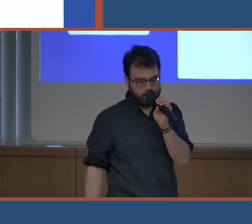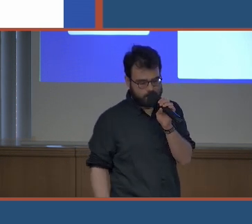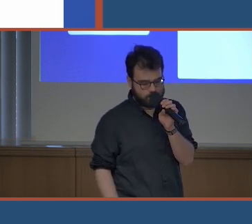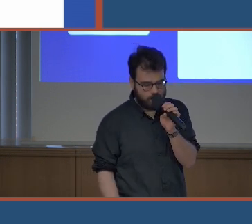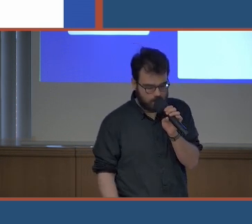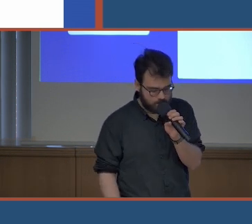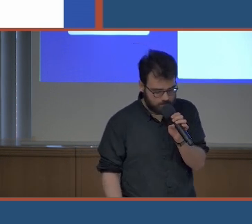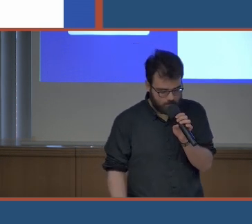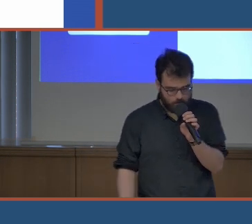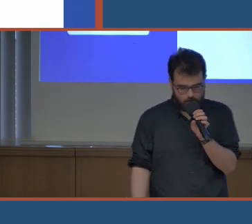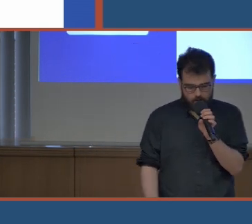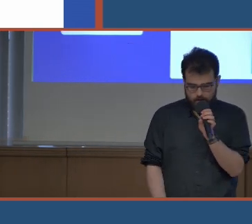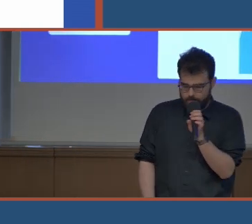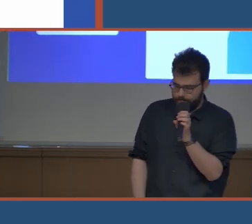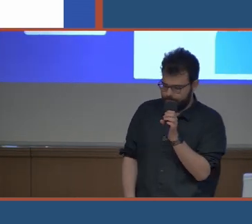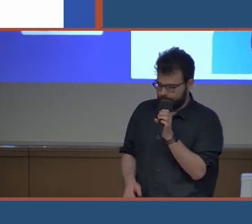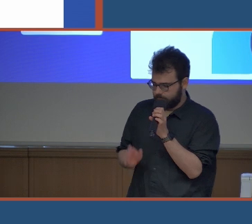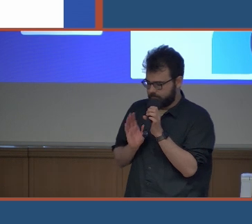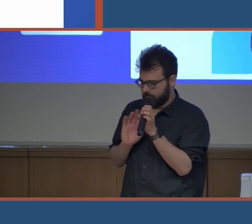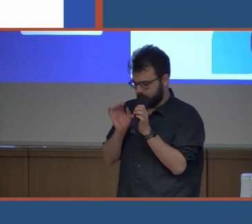Absolutely, yes. So,